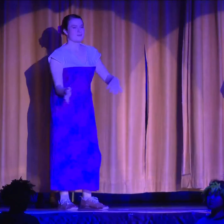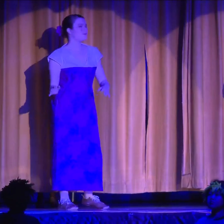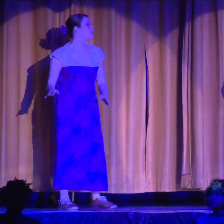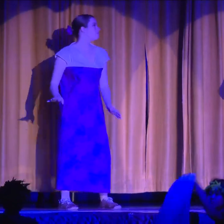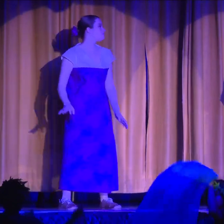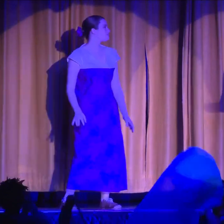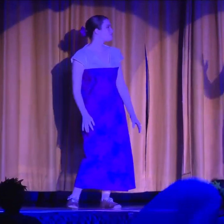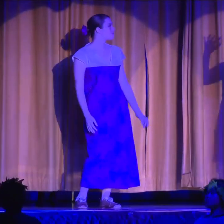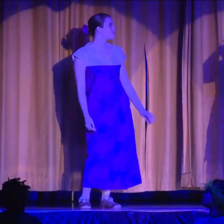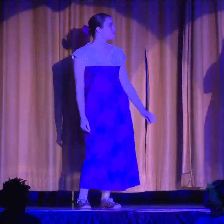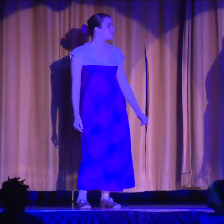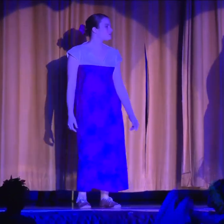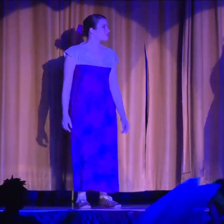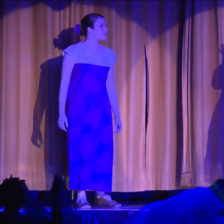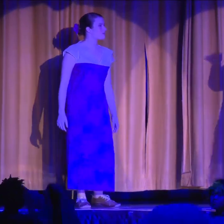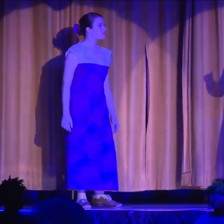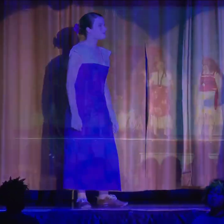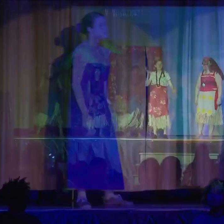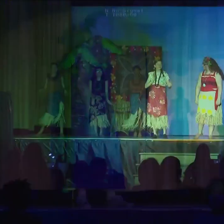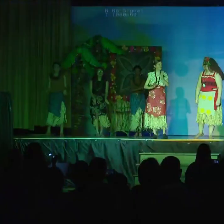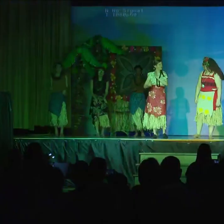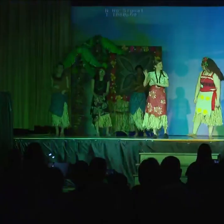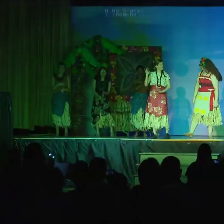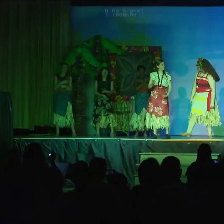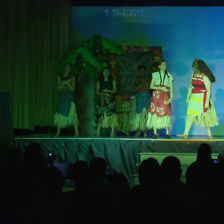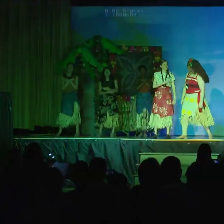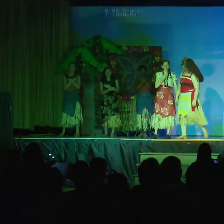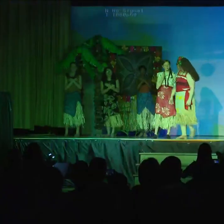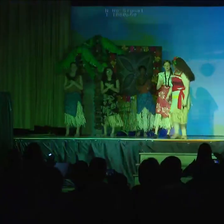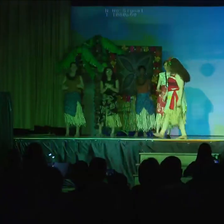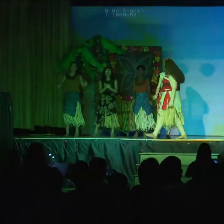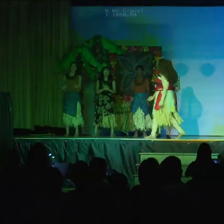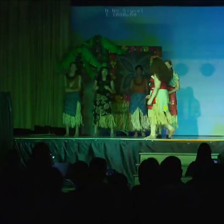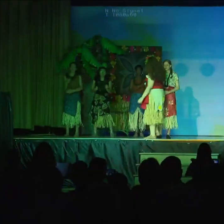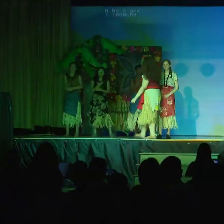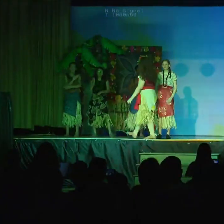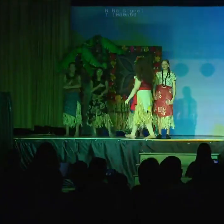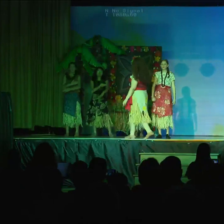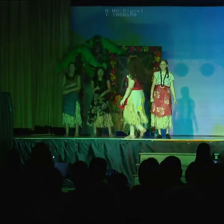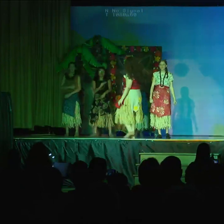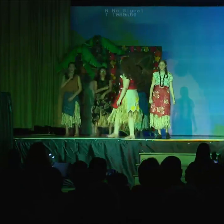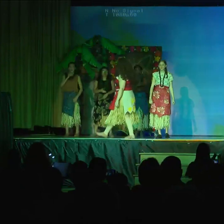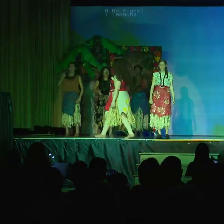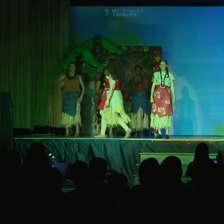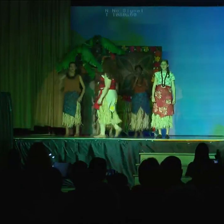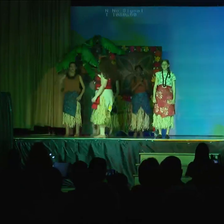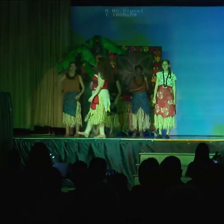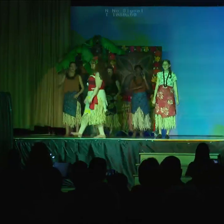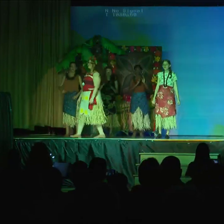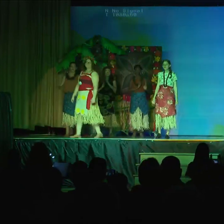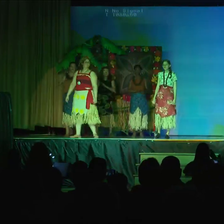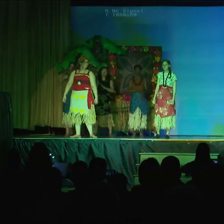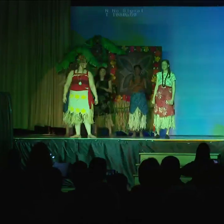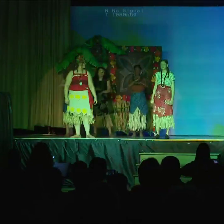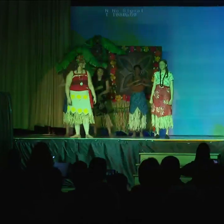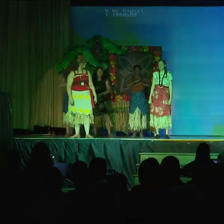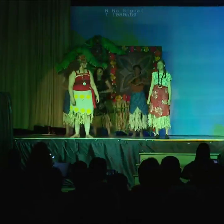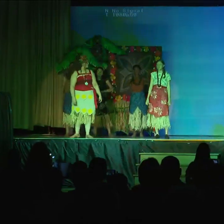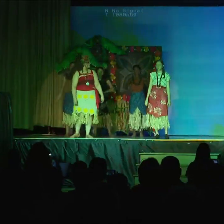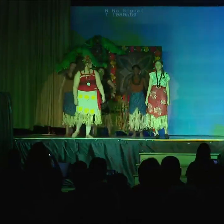I like how it misbehaves. Well, tonight we are celebrating St. Mary's School for the Deaf. Tonight was their musical